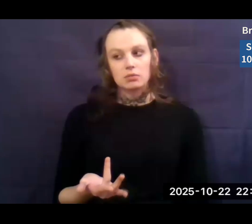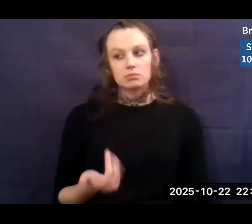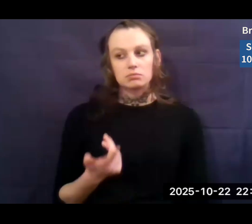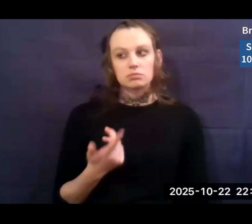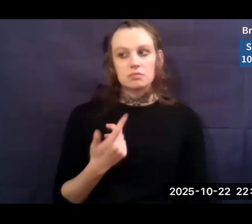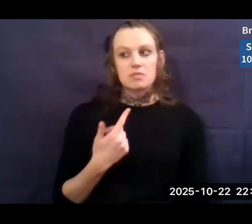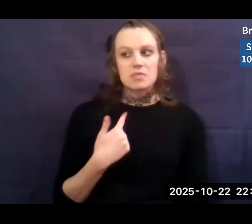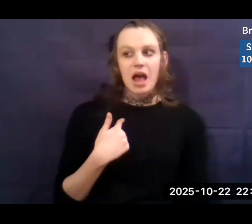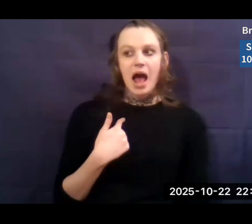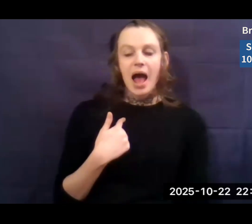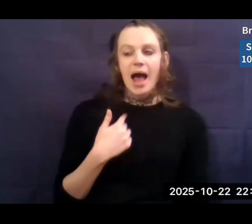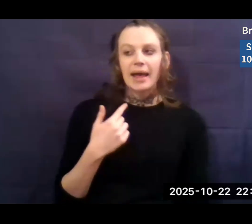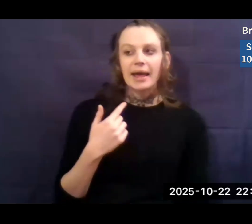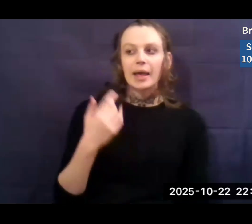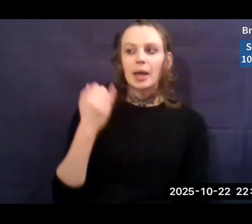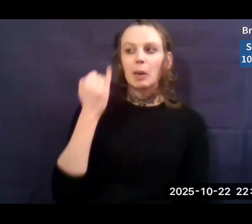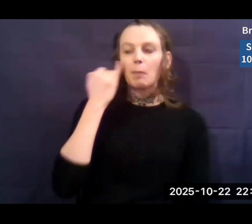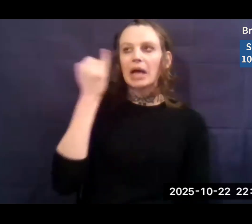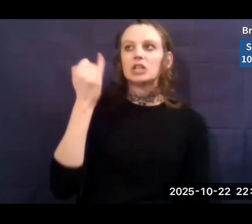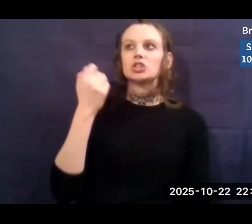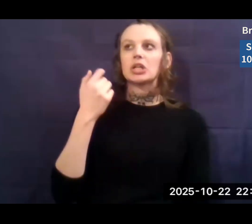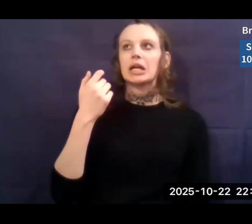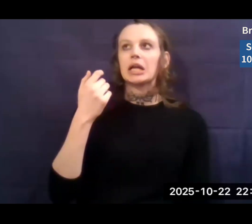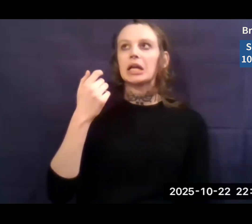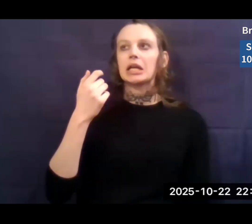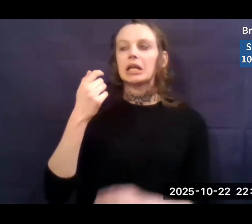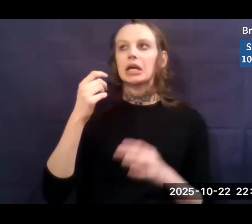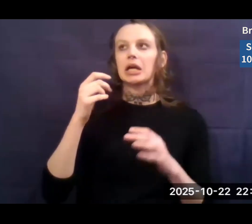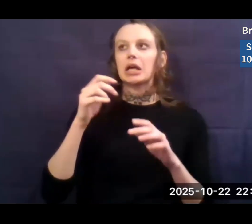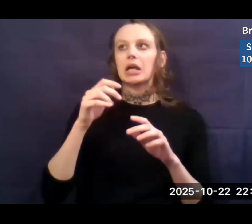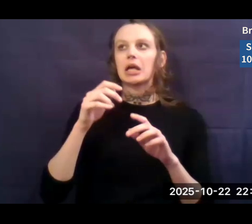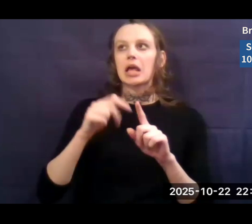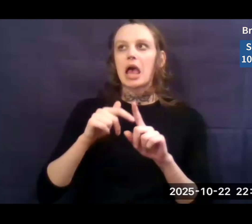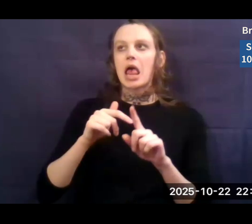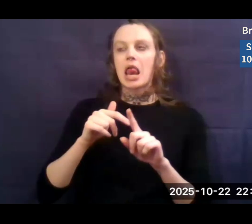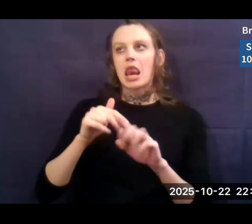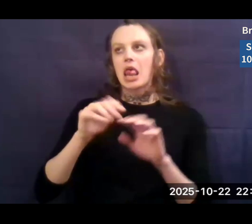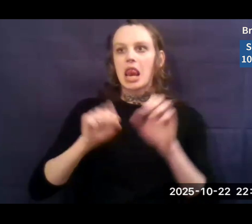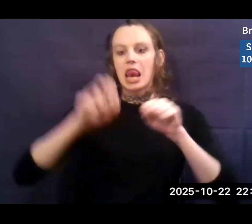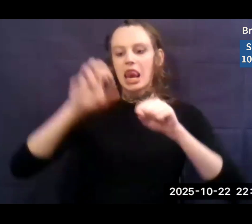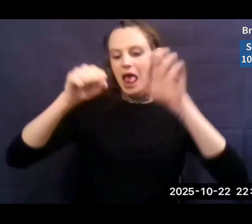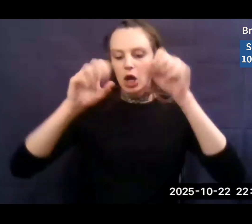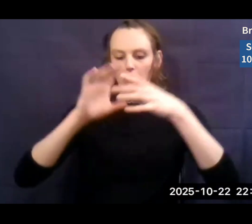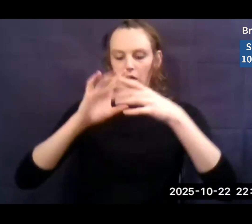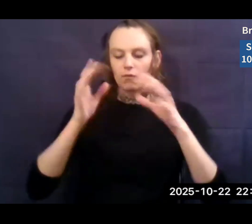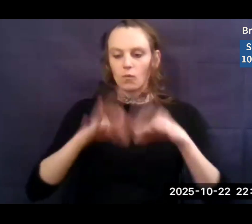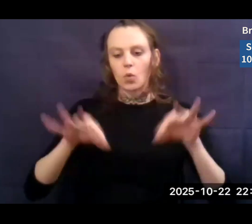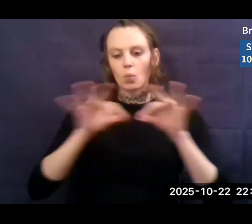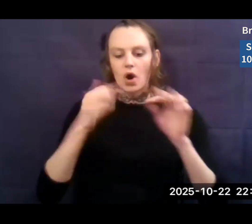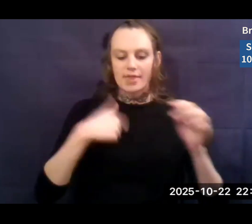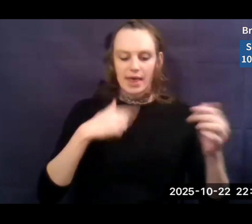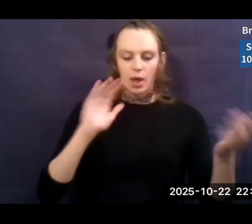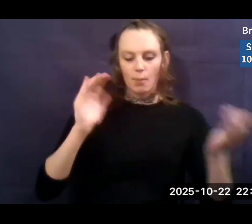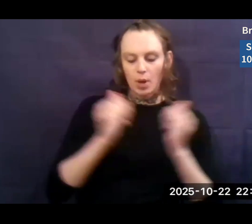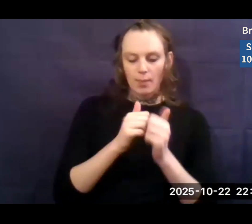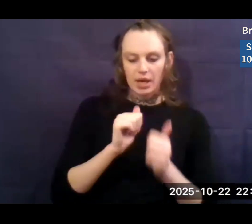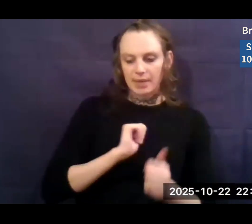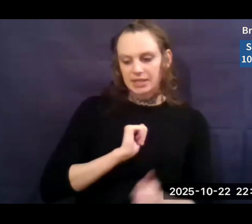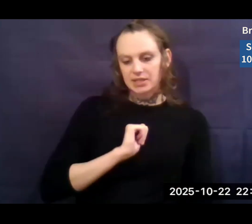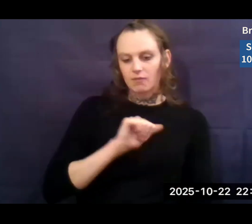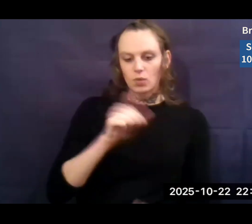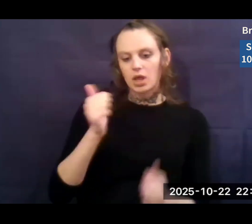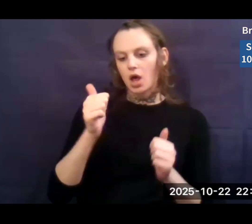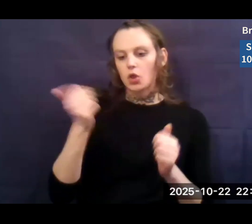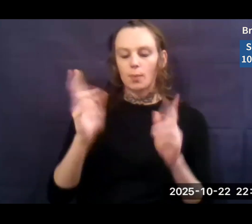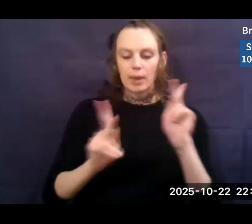imaginary ladder of worth. I want to, I'm going to compare myself to other people. Am I better than you? Am I